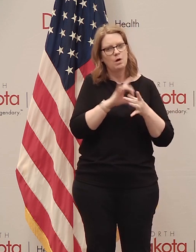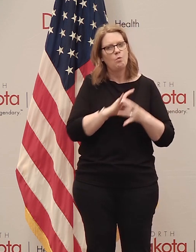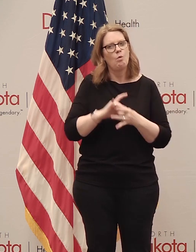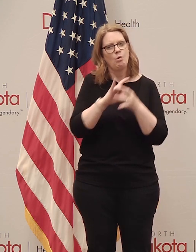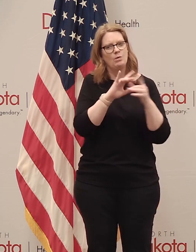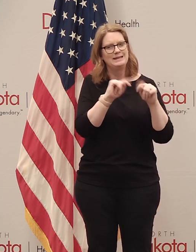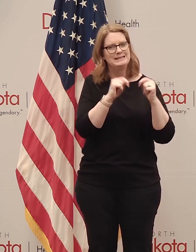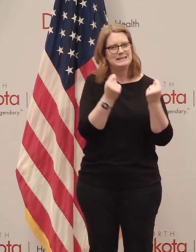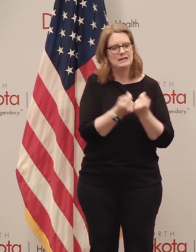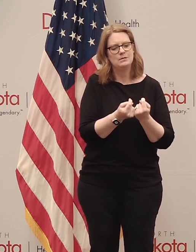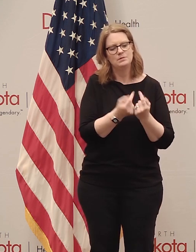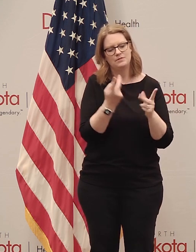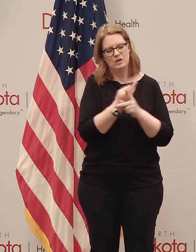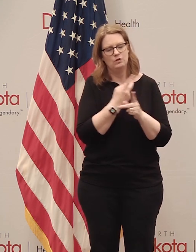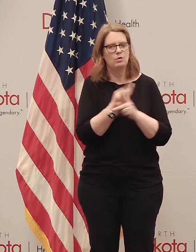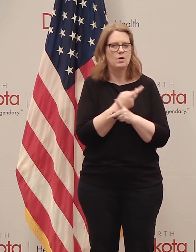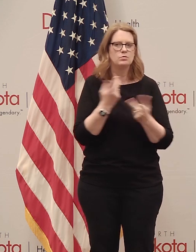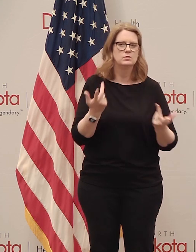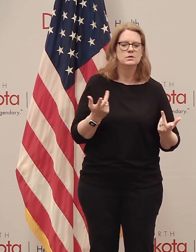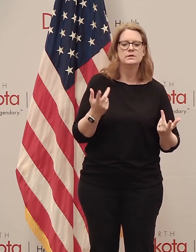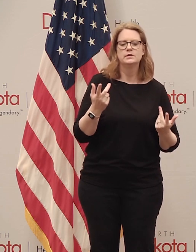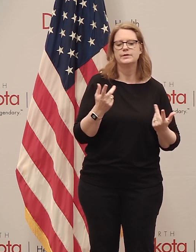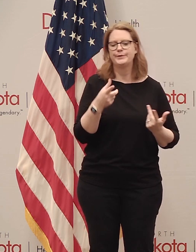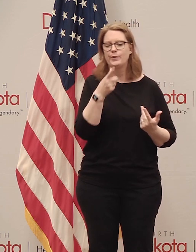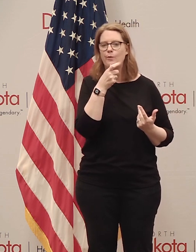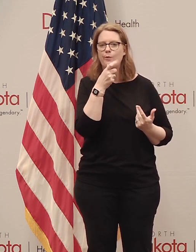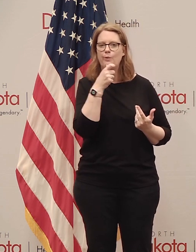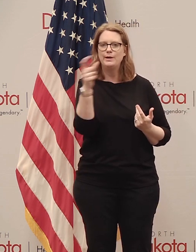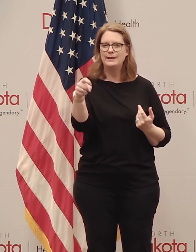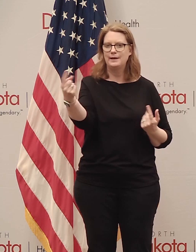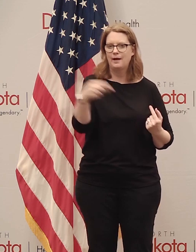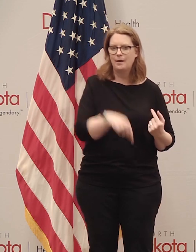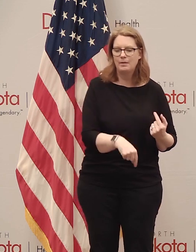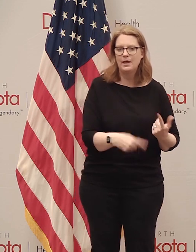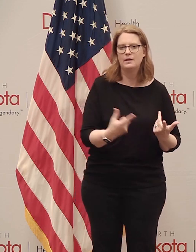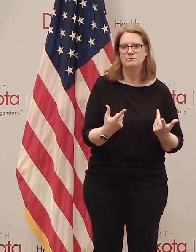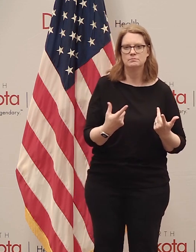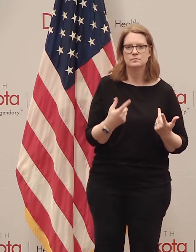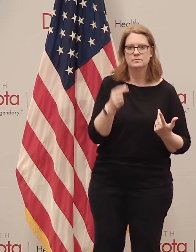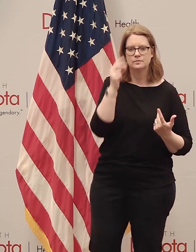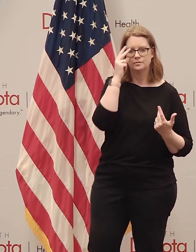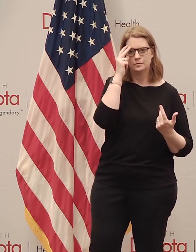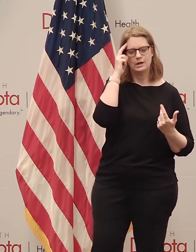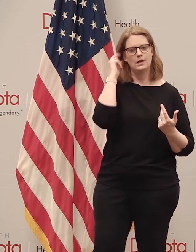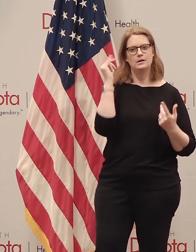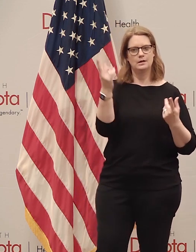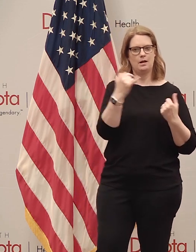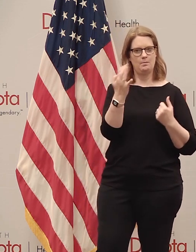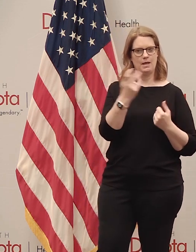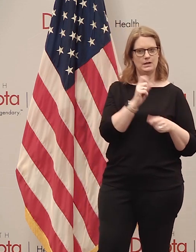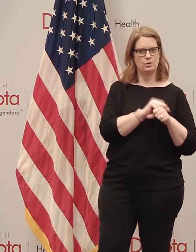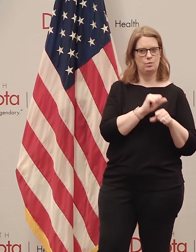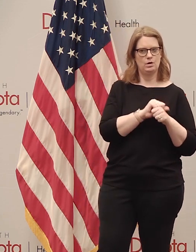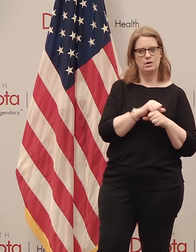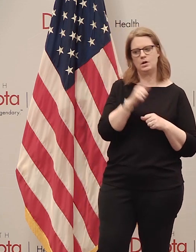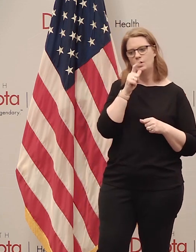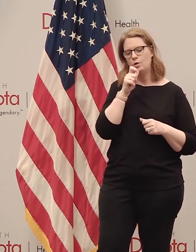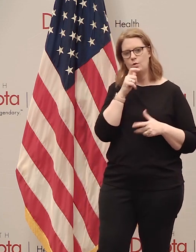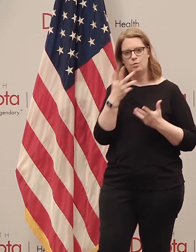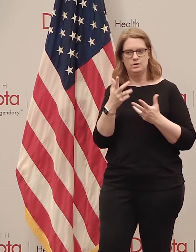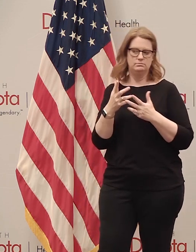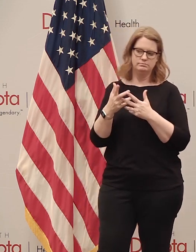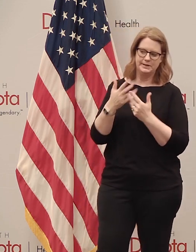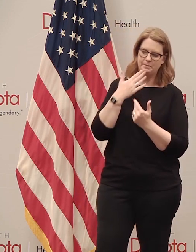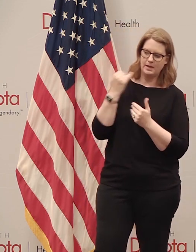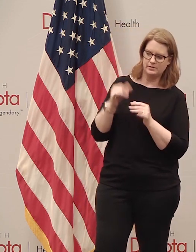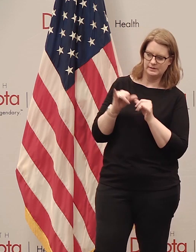team members to determine which team members would be most applicable for them to return and which ones would be most applicable for them